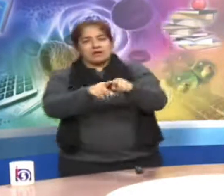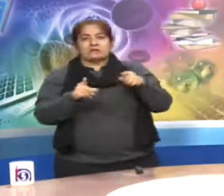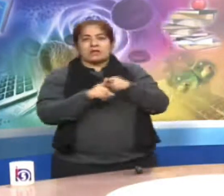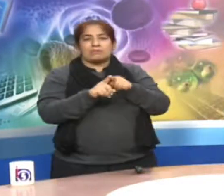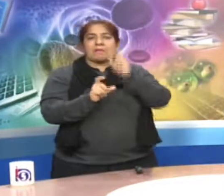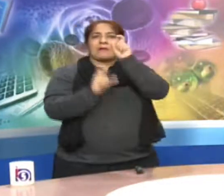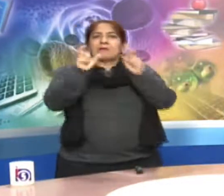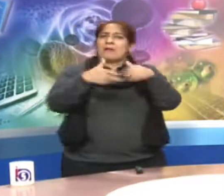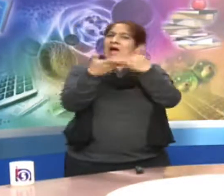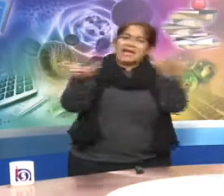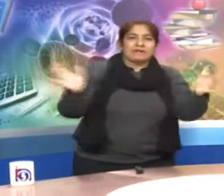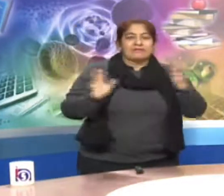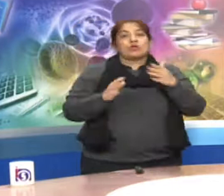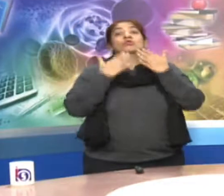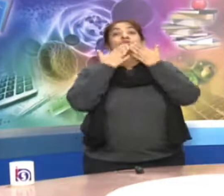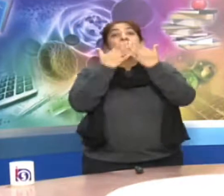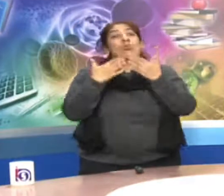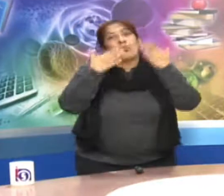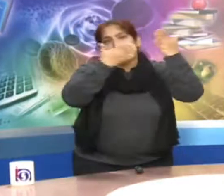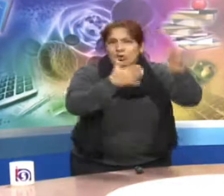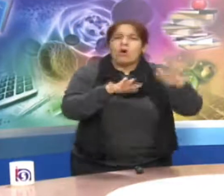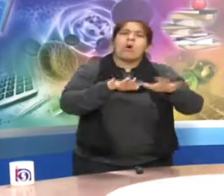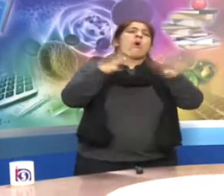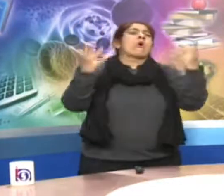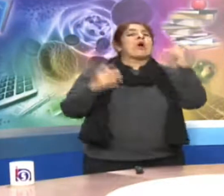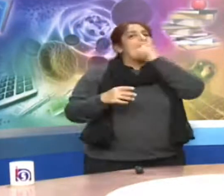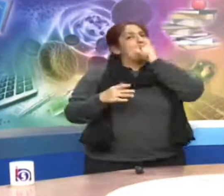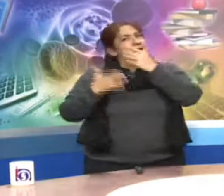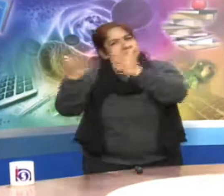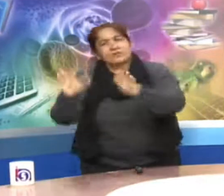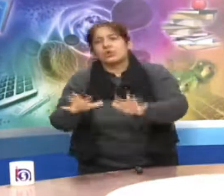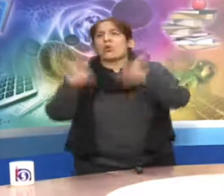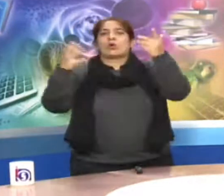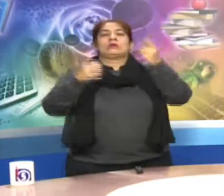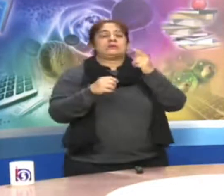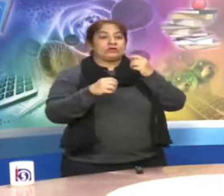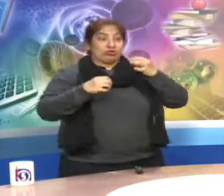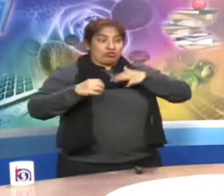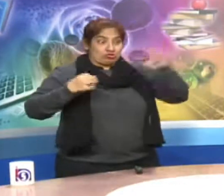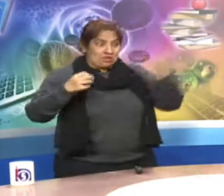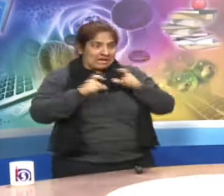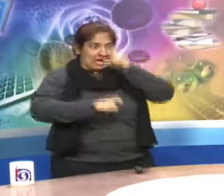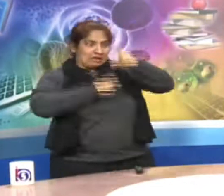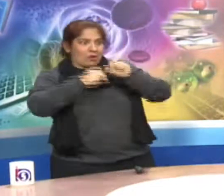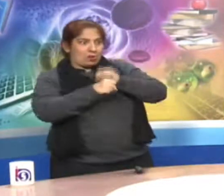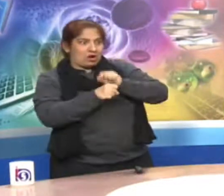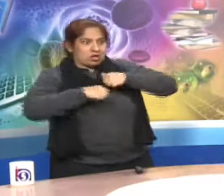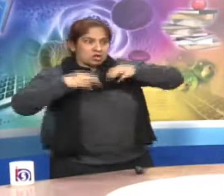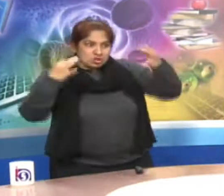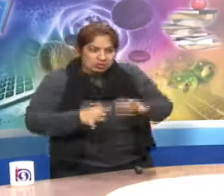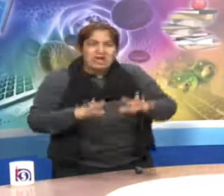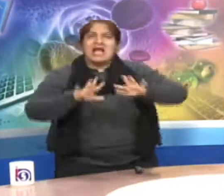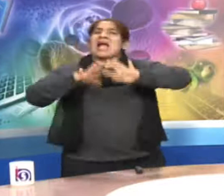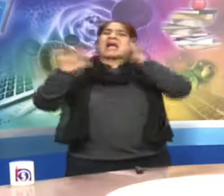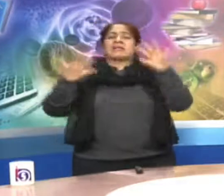What is the meaning of counseling and guidance? So, for example, if you go to a school or a college and you are new there